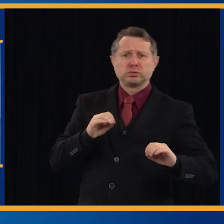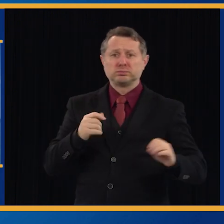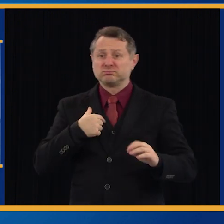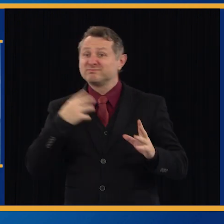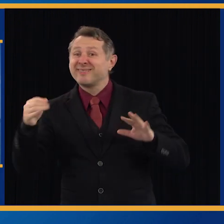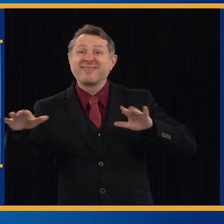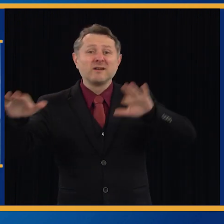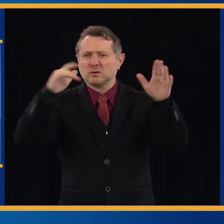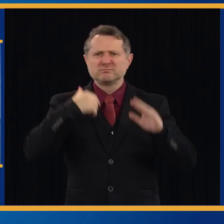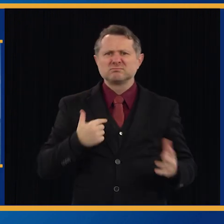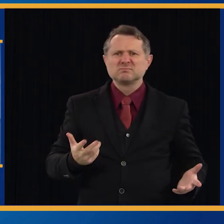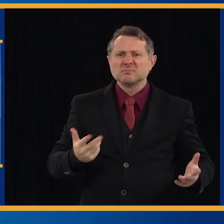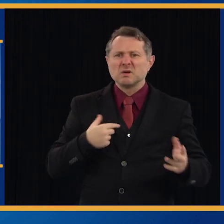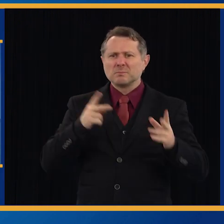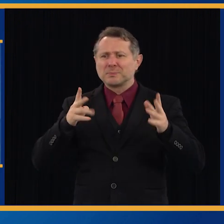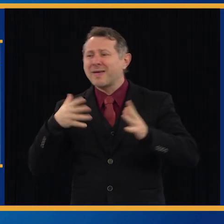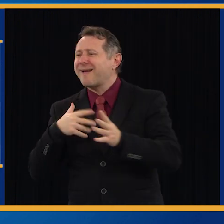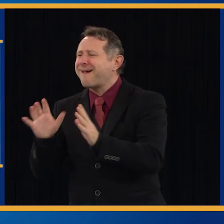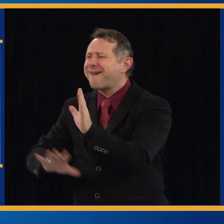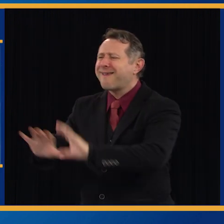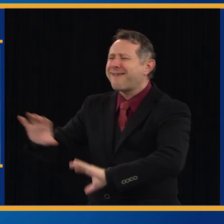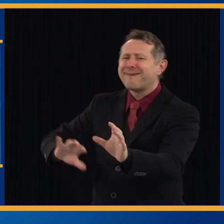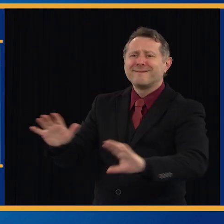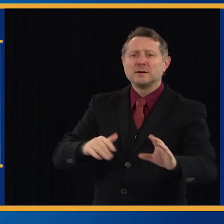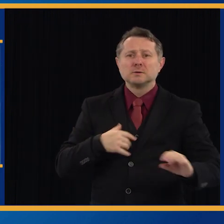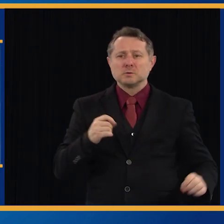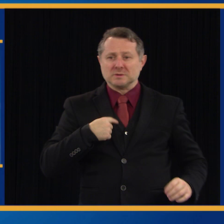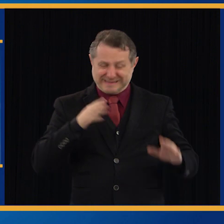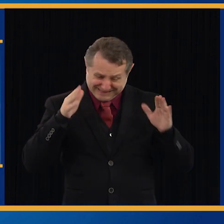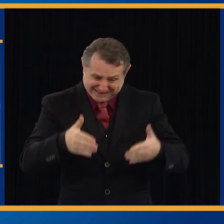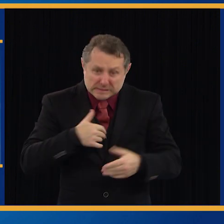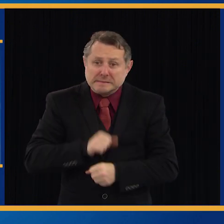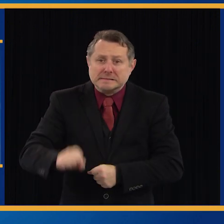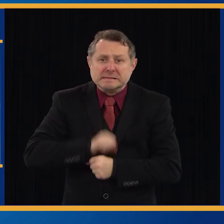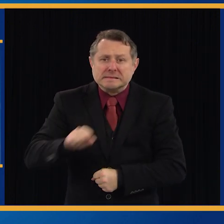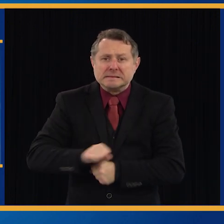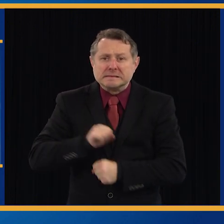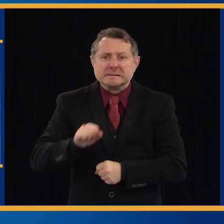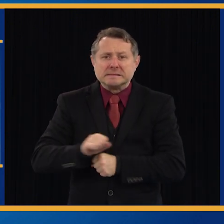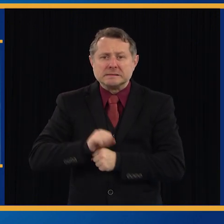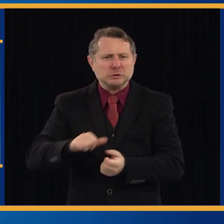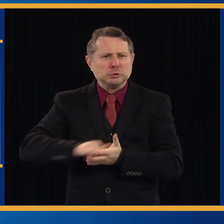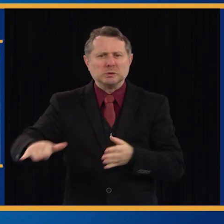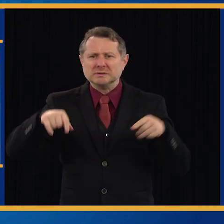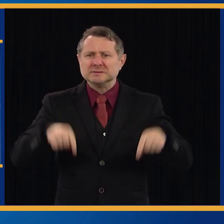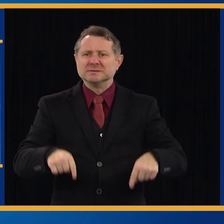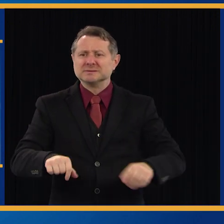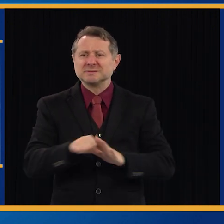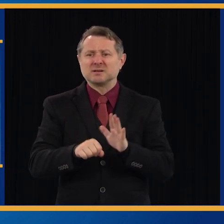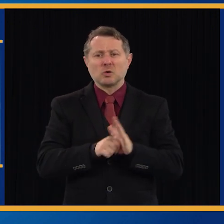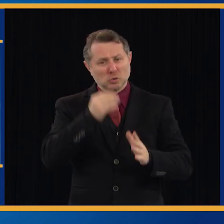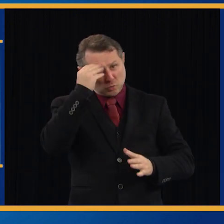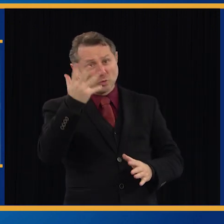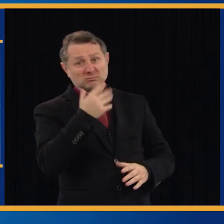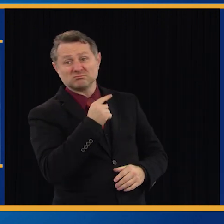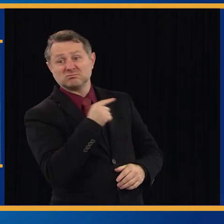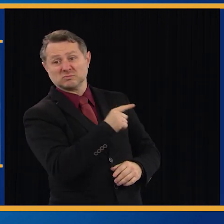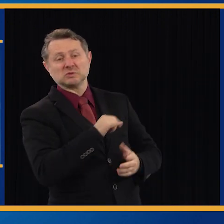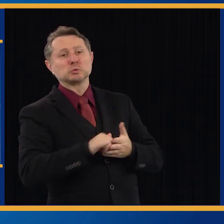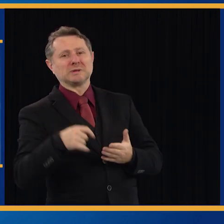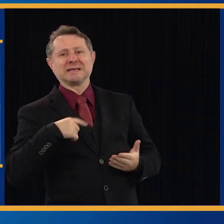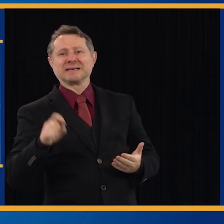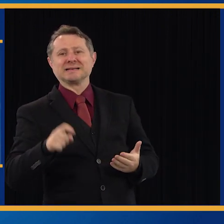people to see. That's all I do. And I'm telling you, New Yorkers need funding for this